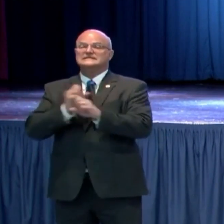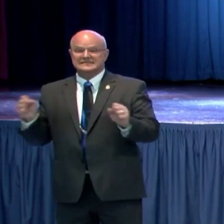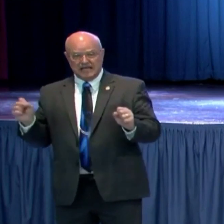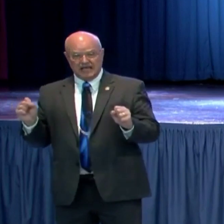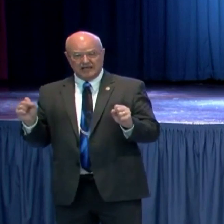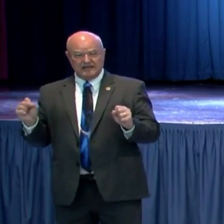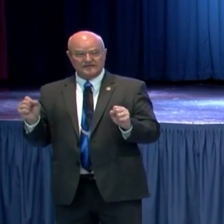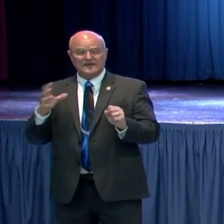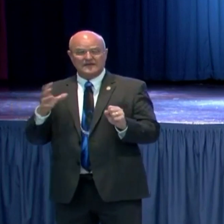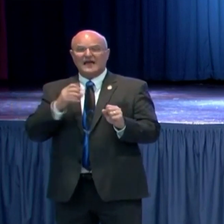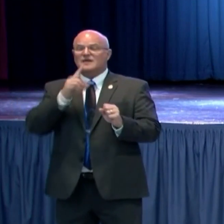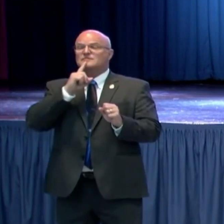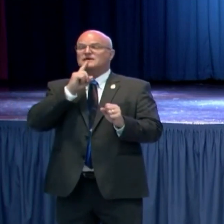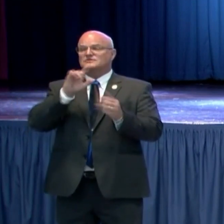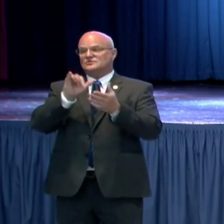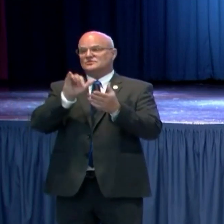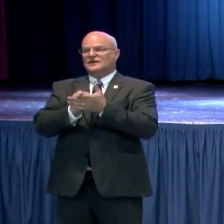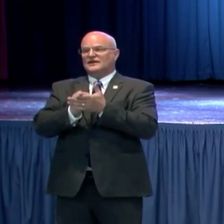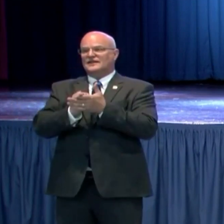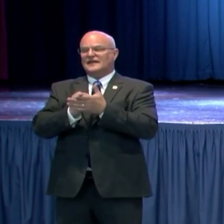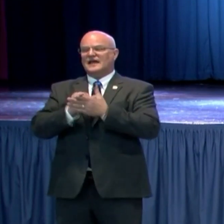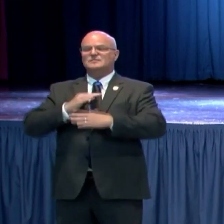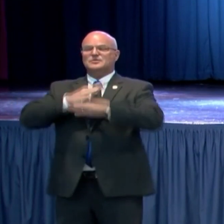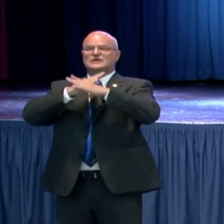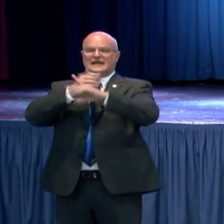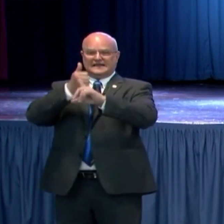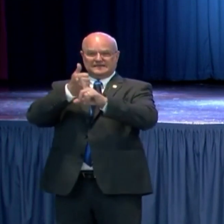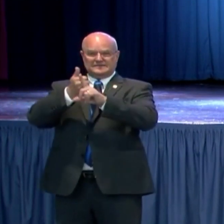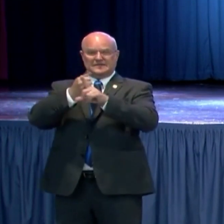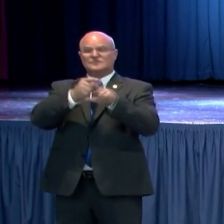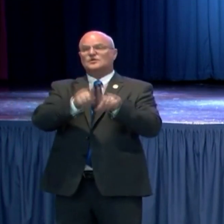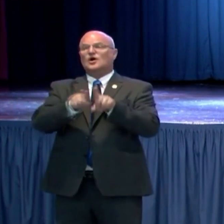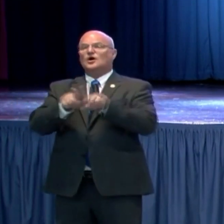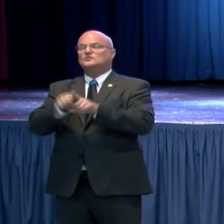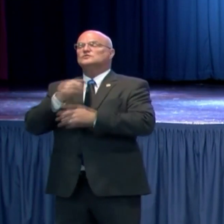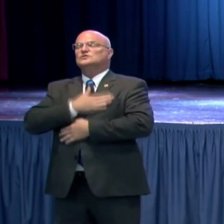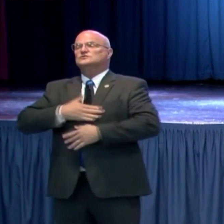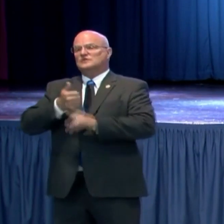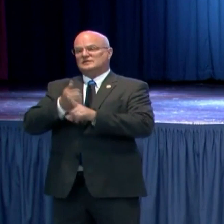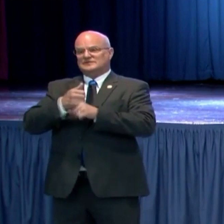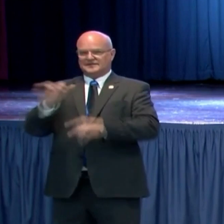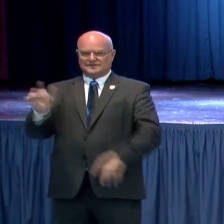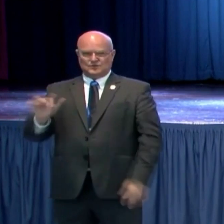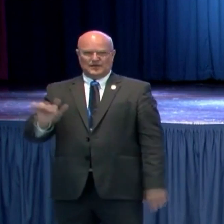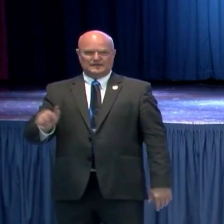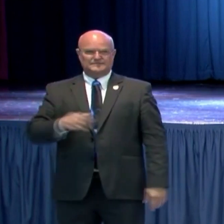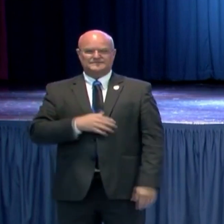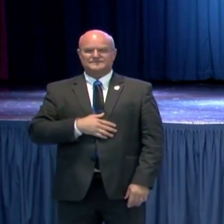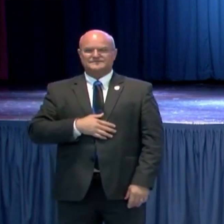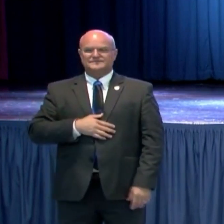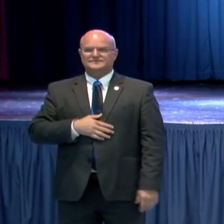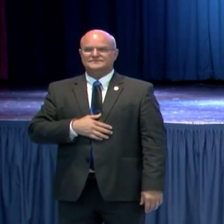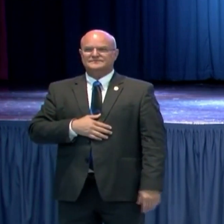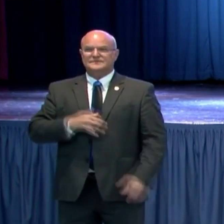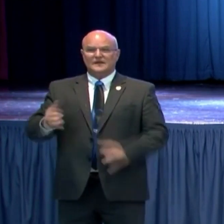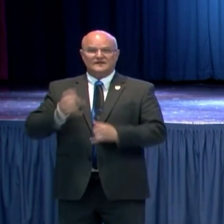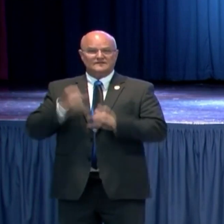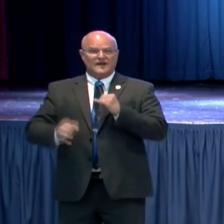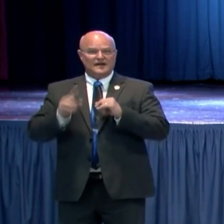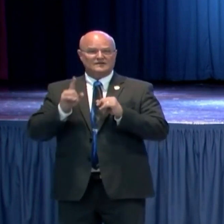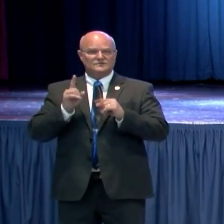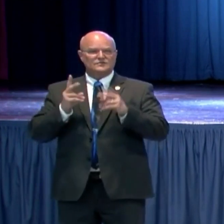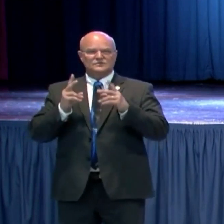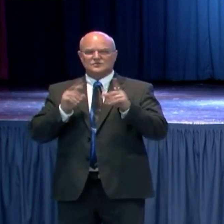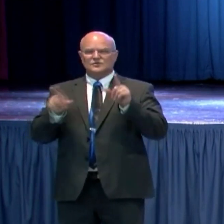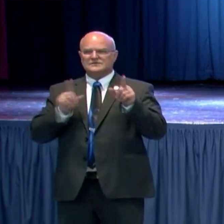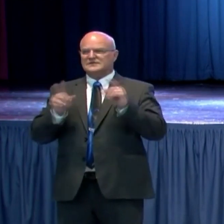safe and to make sure that themselves, but also to enjoy themselves as well. Finally, we've got a couple